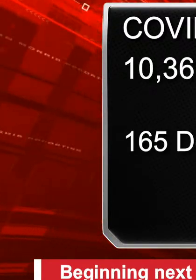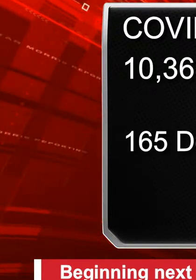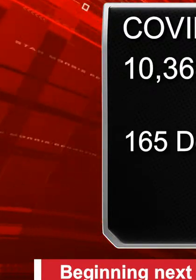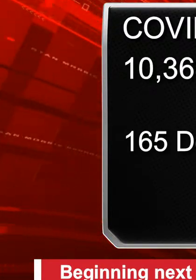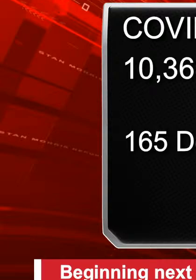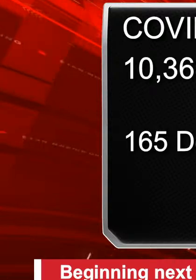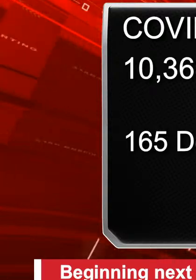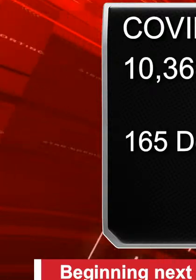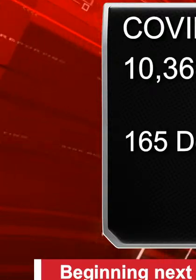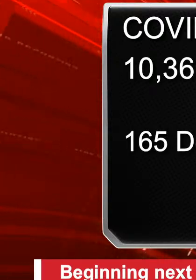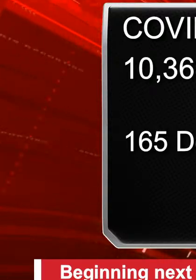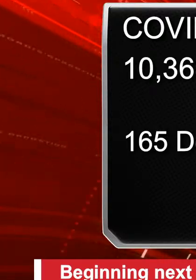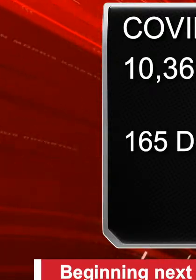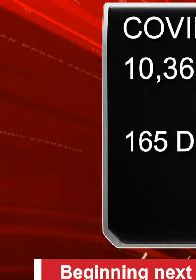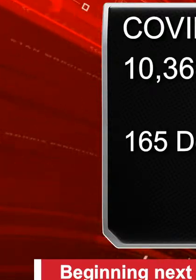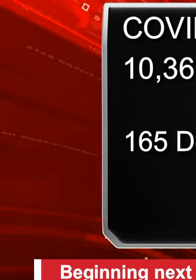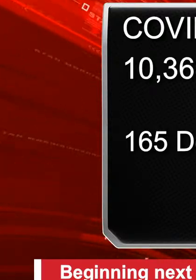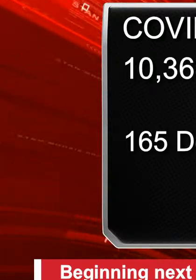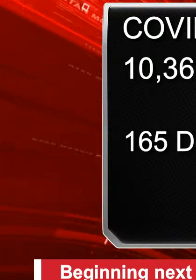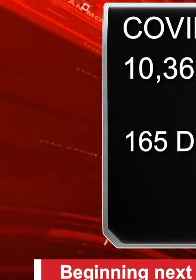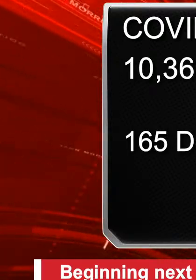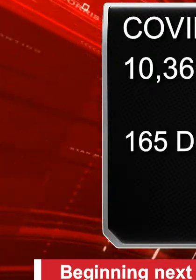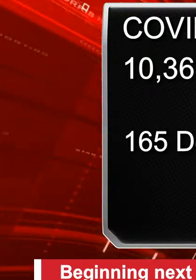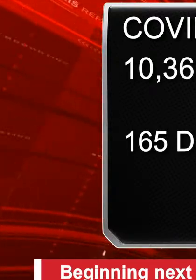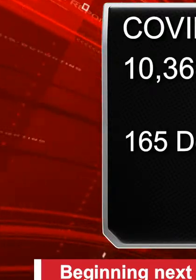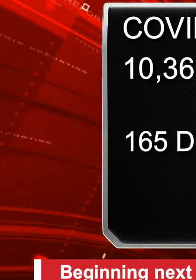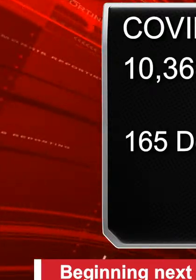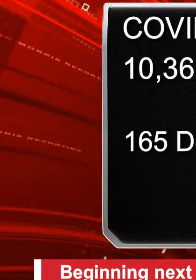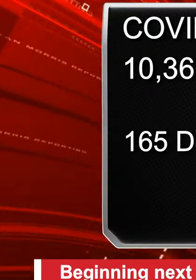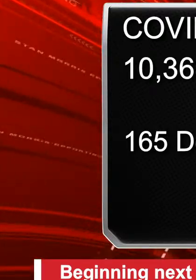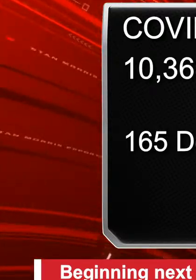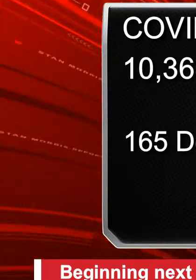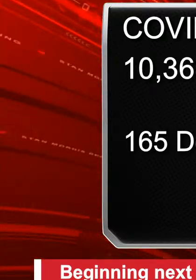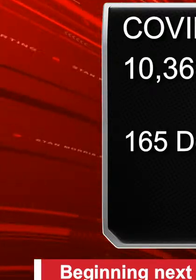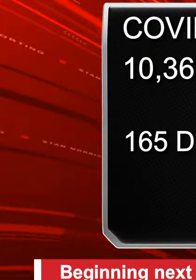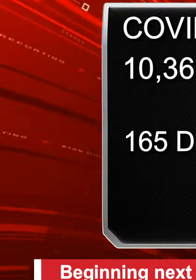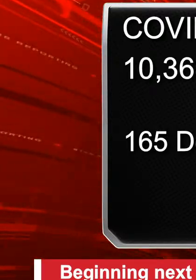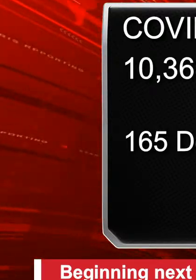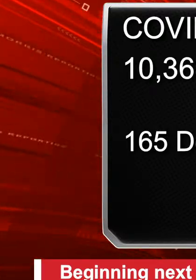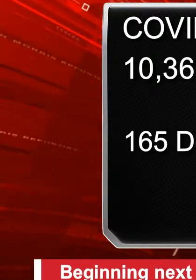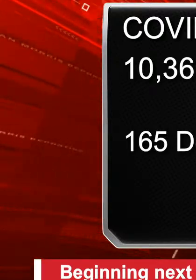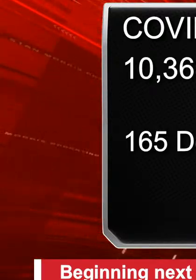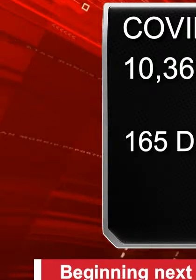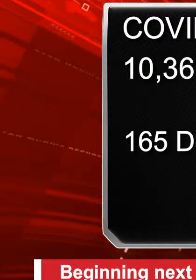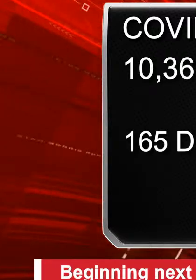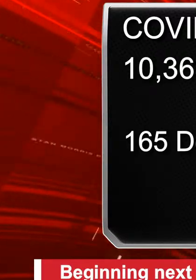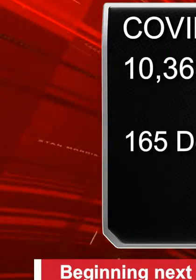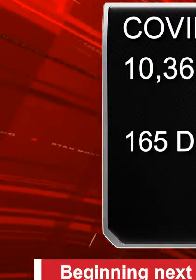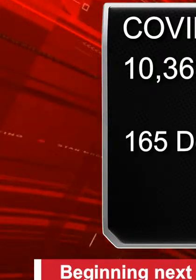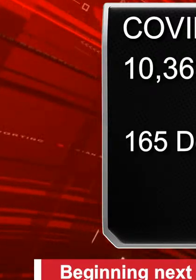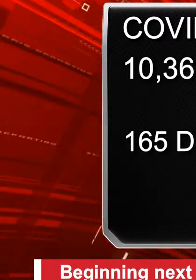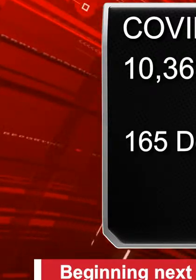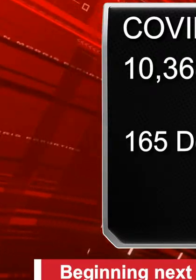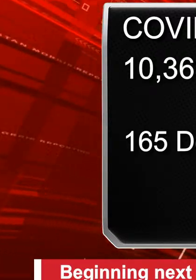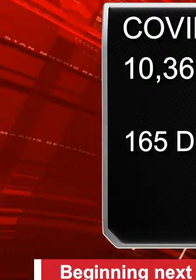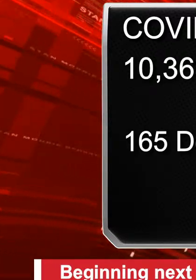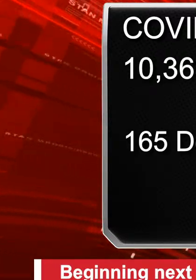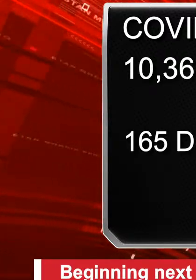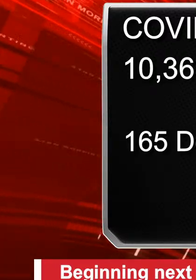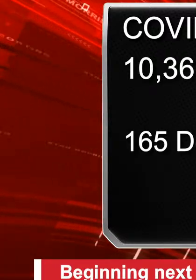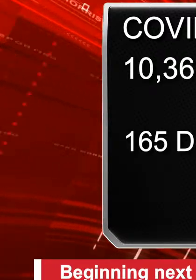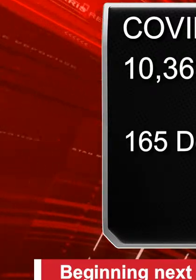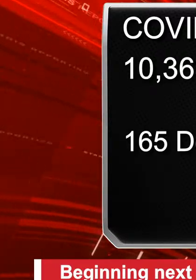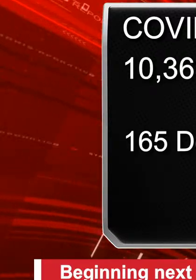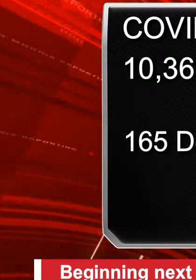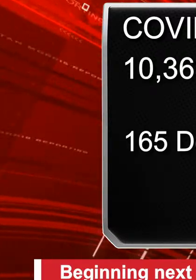these guidelines? Shouldn't we have them? You probably should have had them by now, to be honest with you, but they're going to try to have them online by Friday for everybody so that you